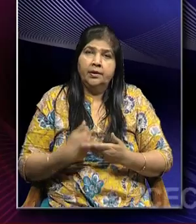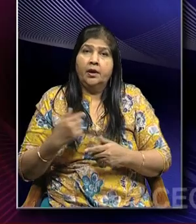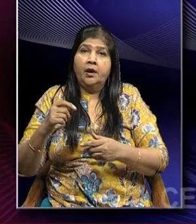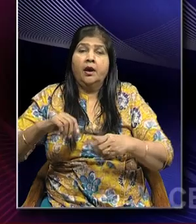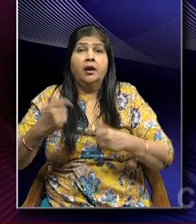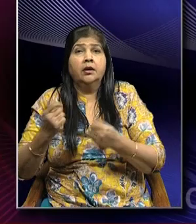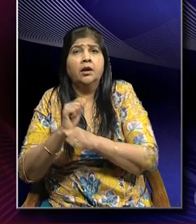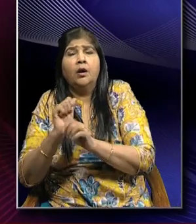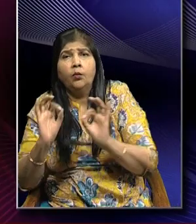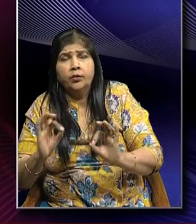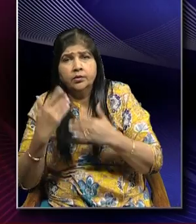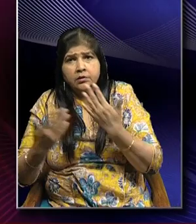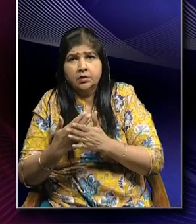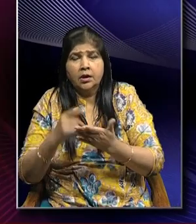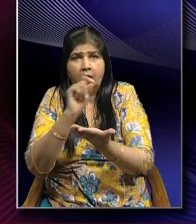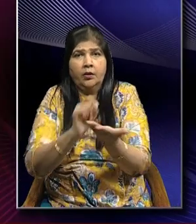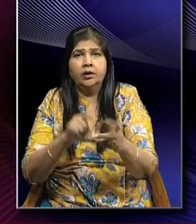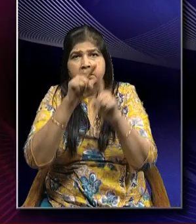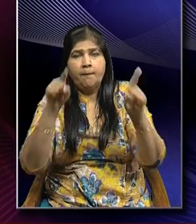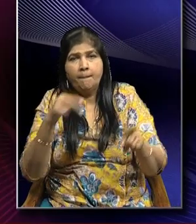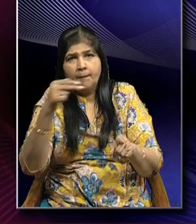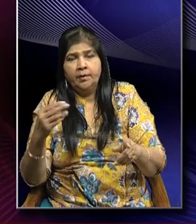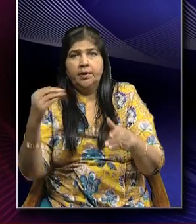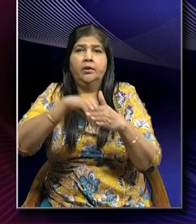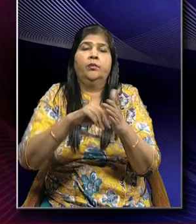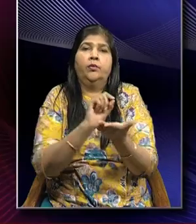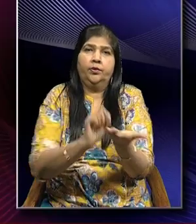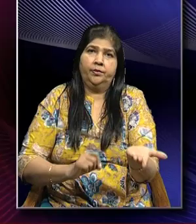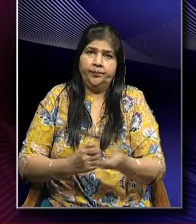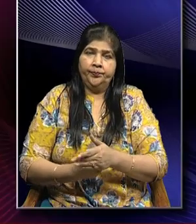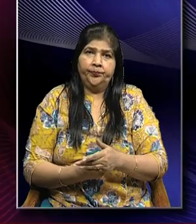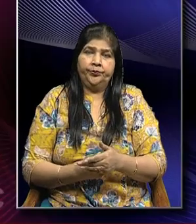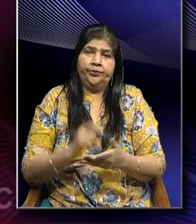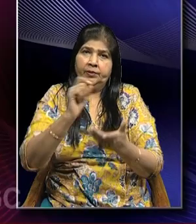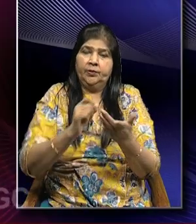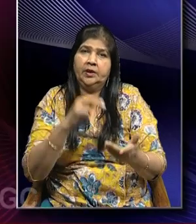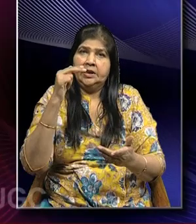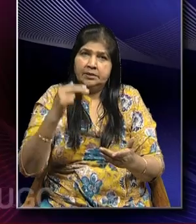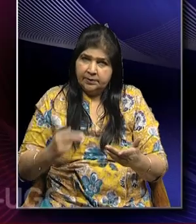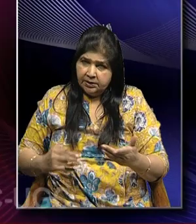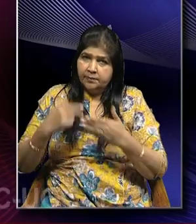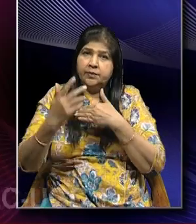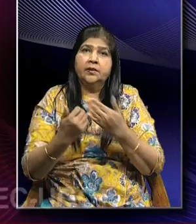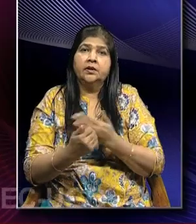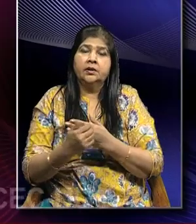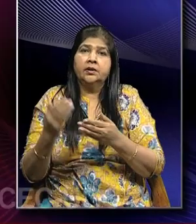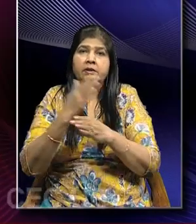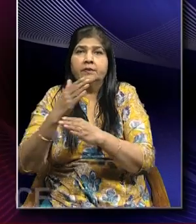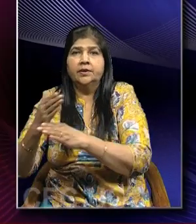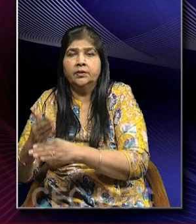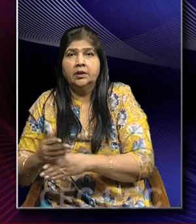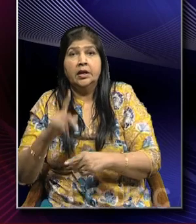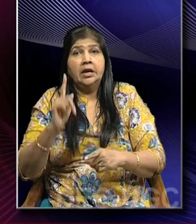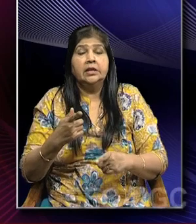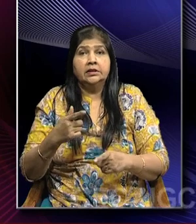is being recorded on those parameters. Now reporting under each principle is divided into